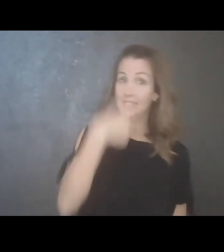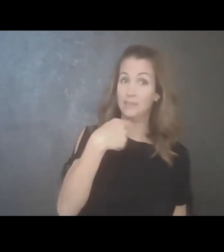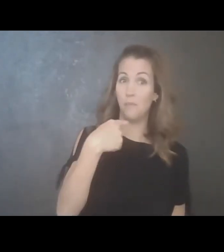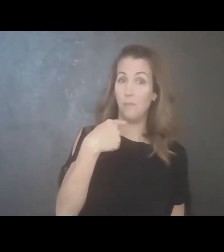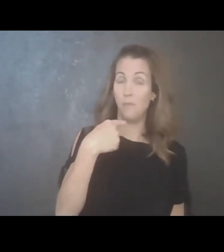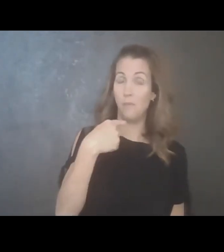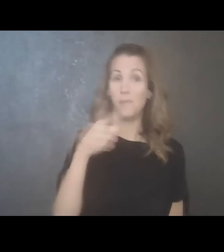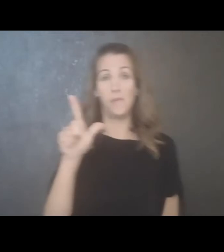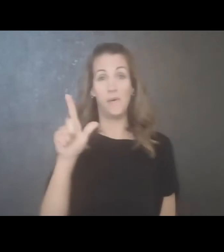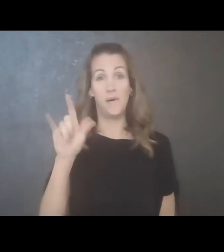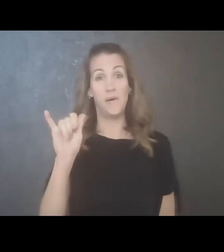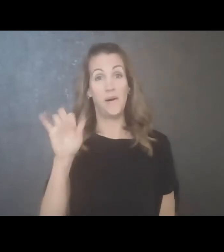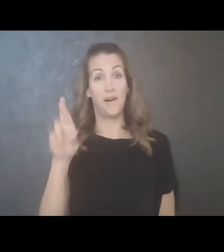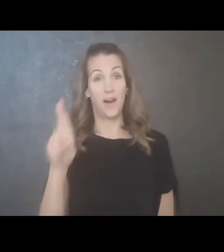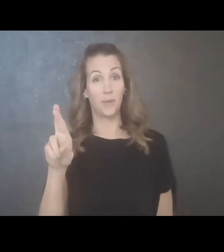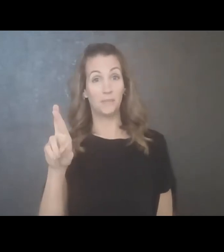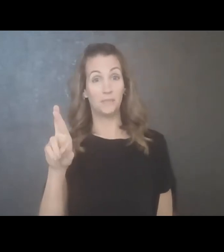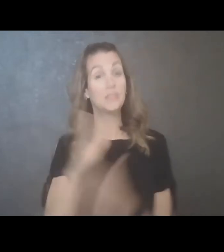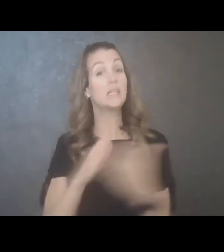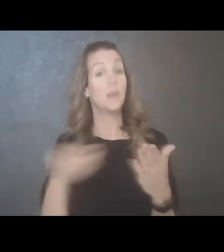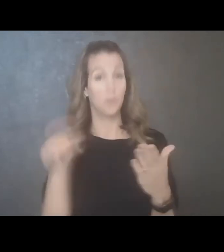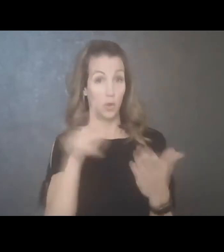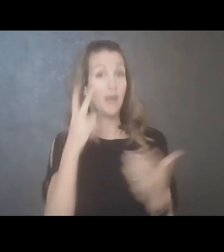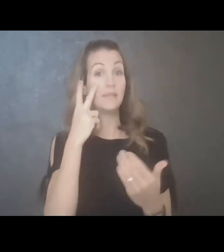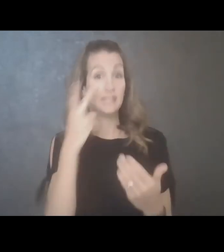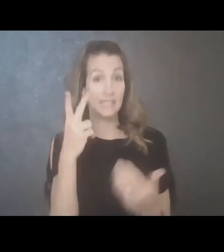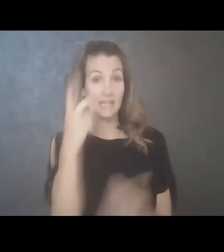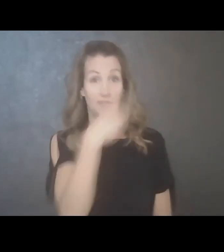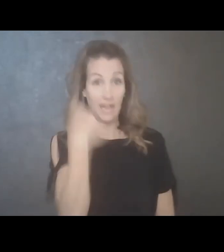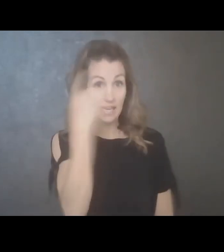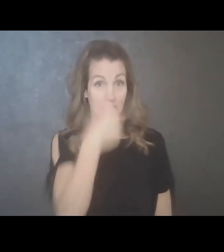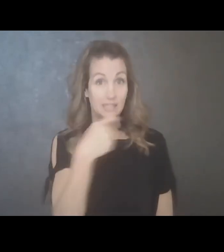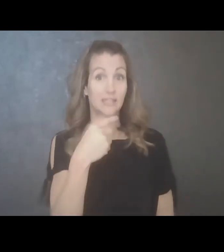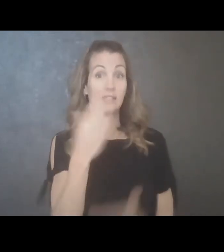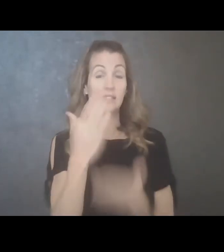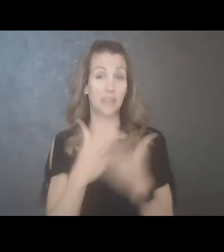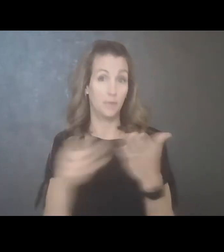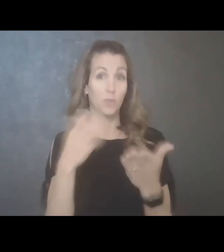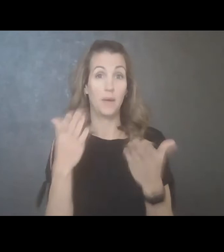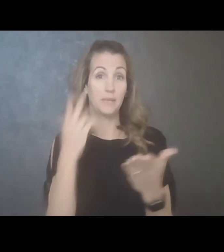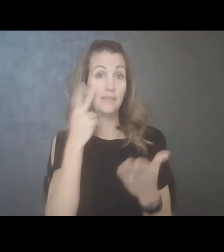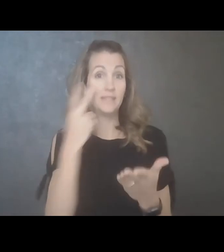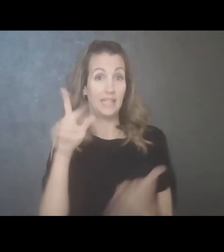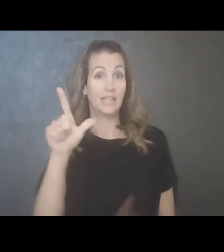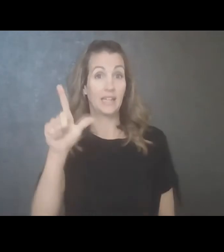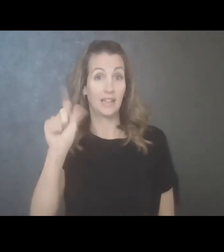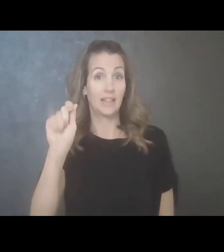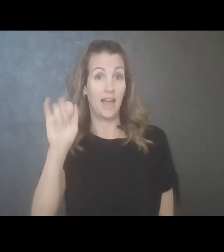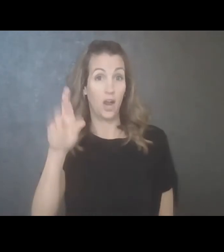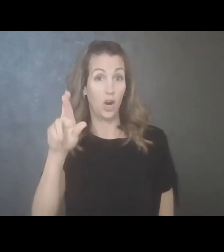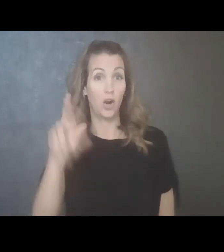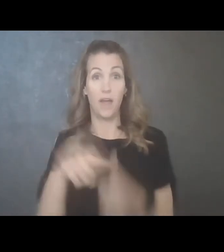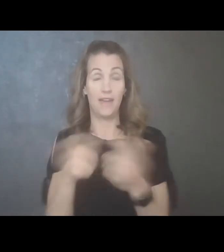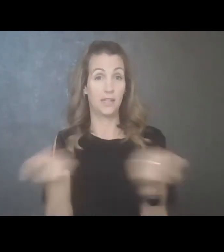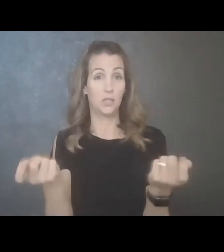we see liar. Now some of you might have seen the face, and some of you might have seen a liar in the beginning, and then it switched, and maybe you